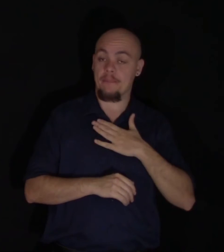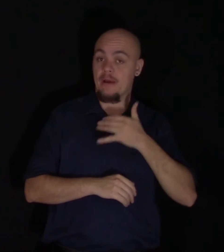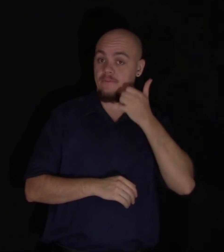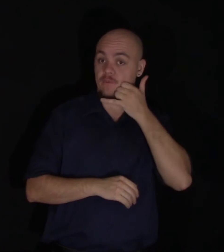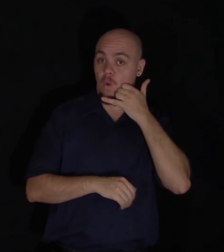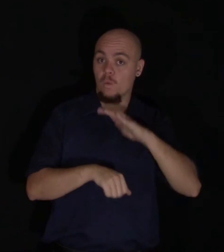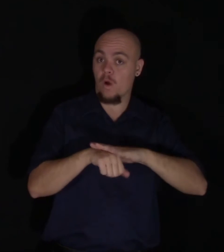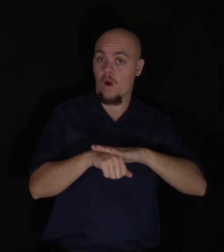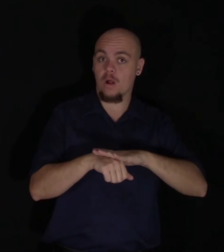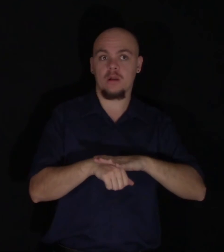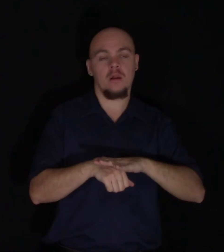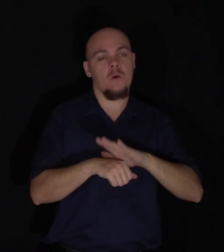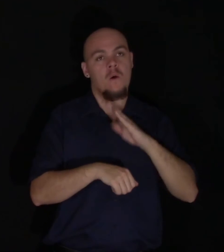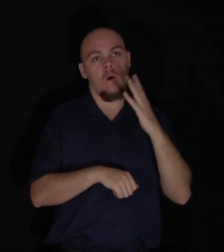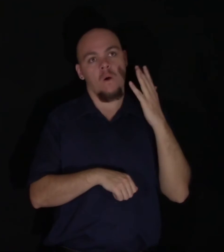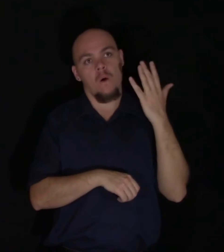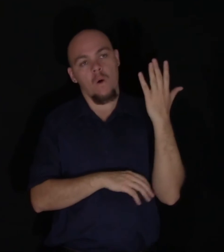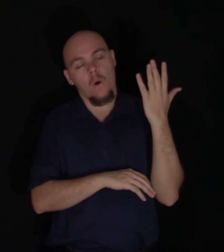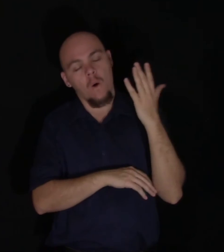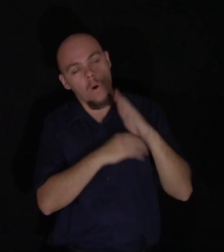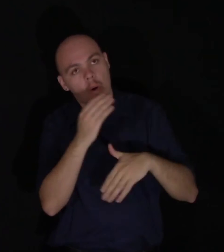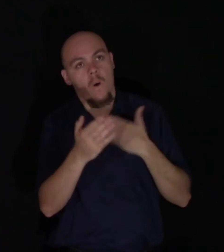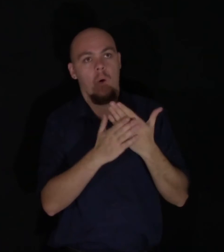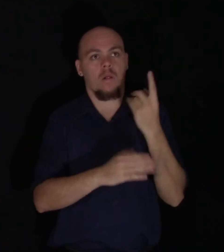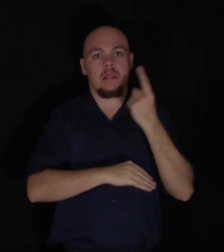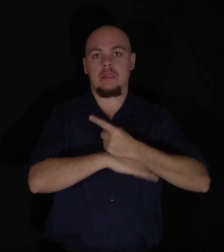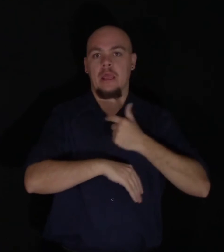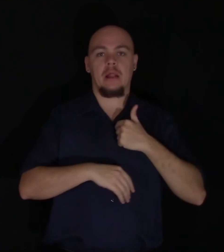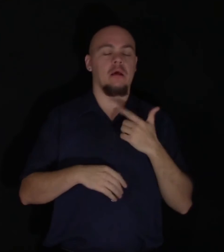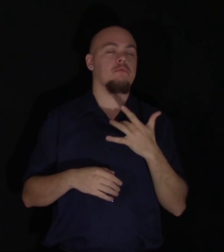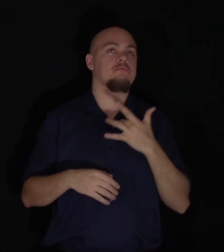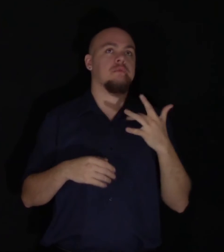it. And I was absolutely exhausted.